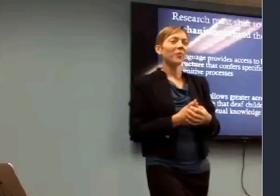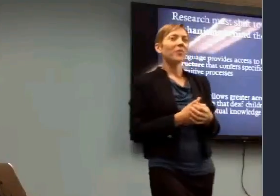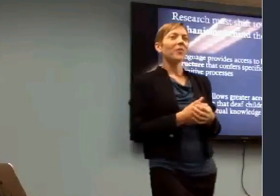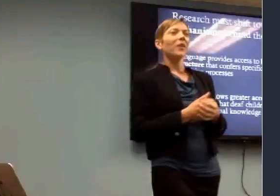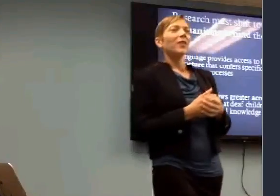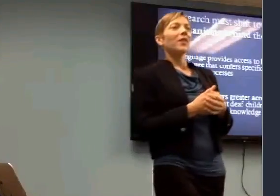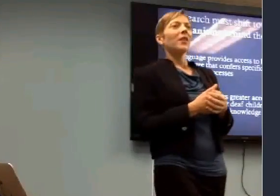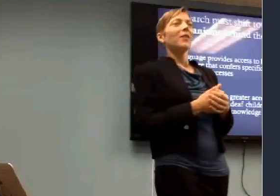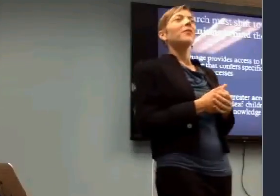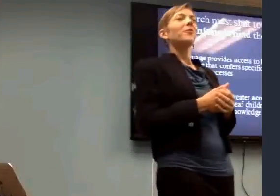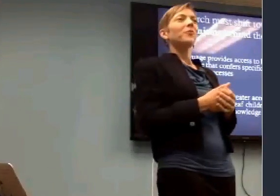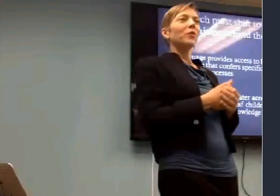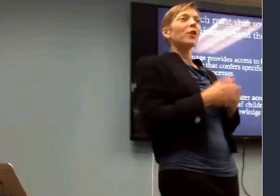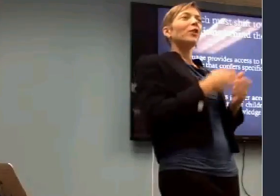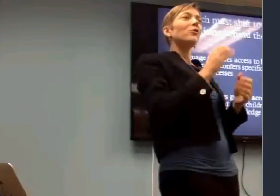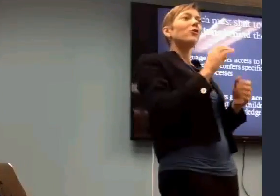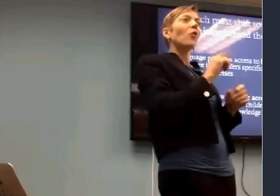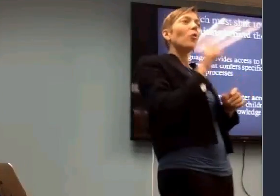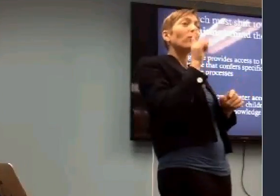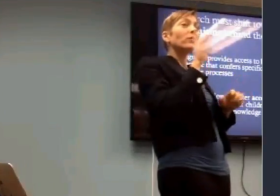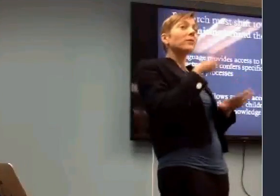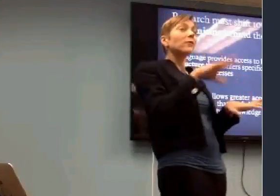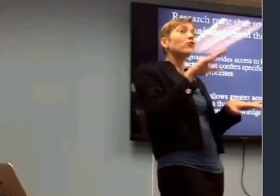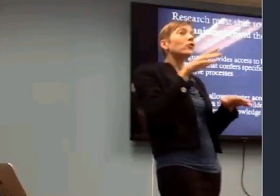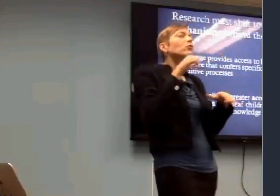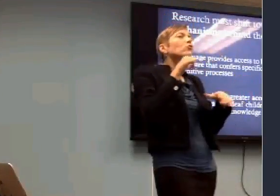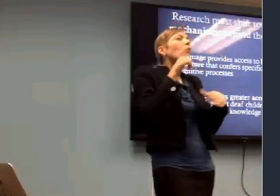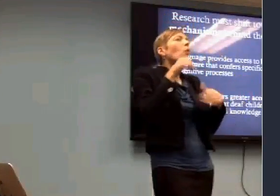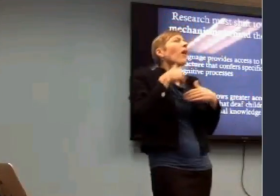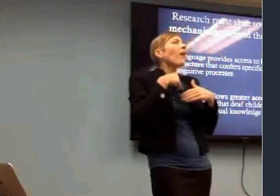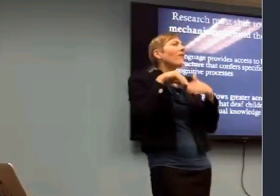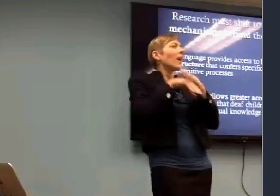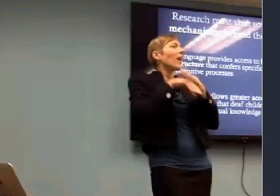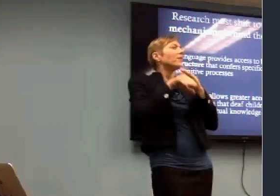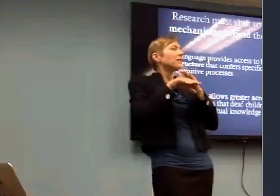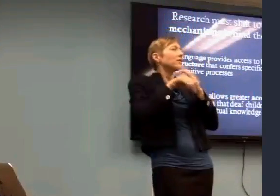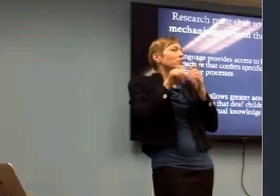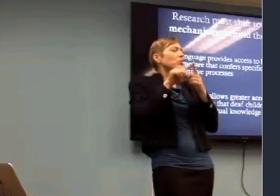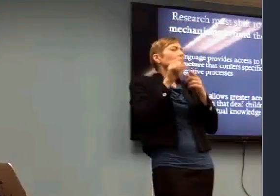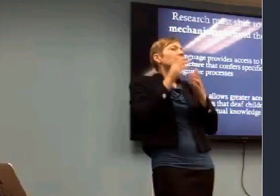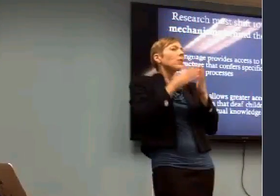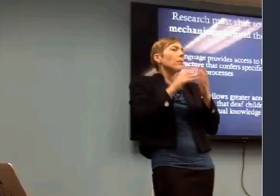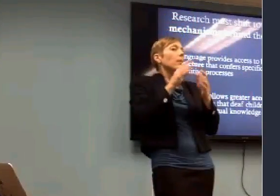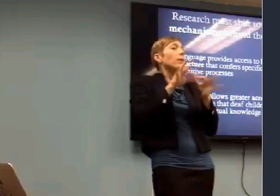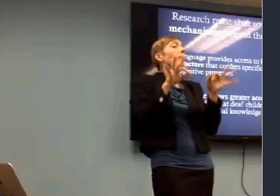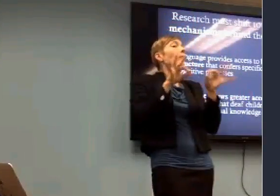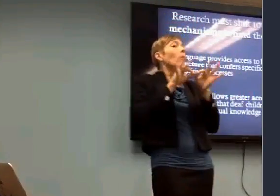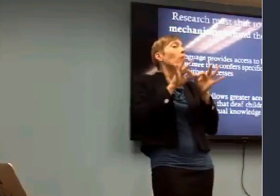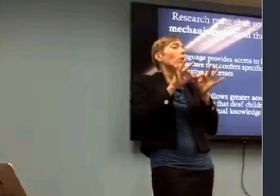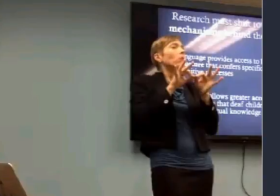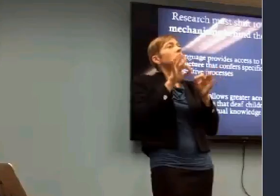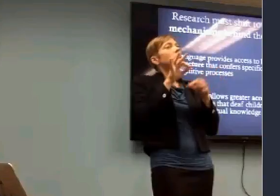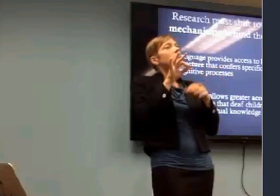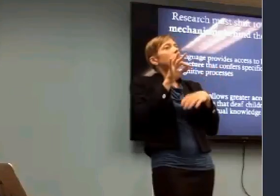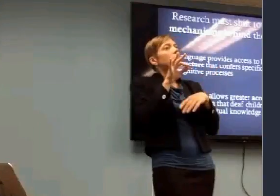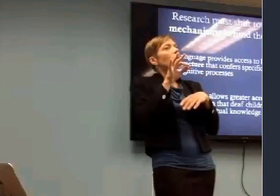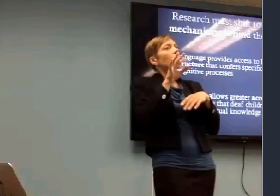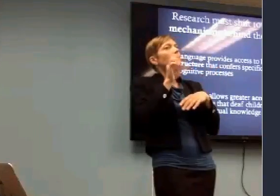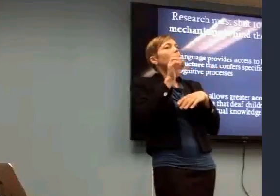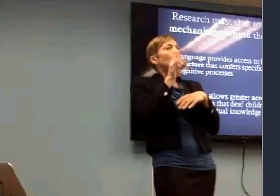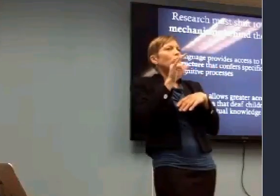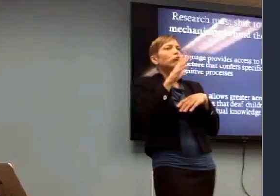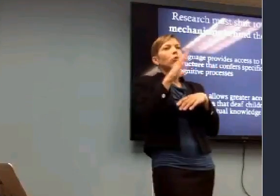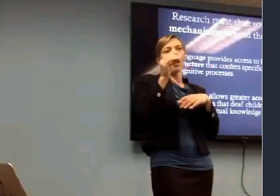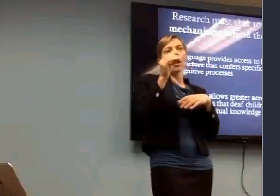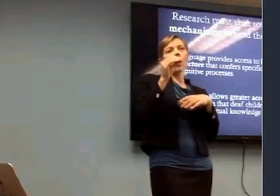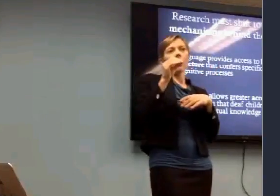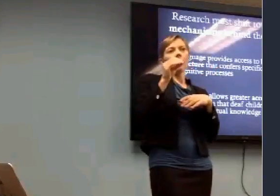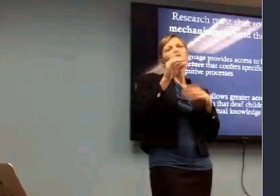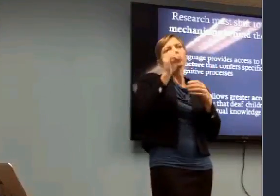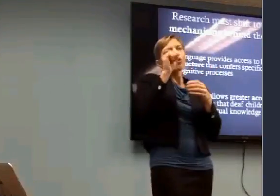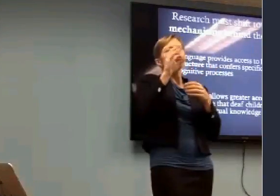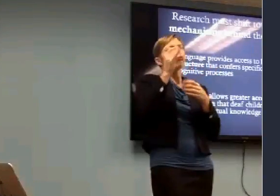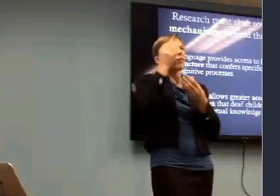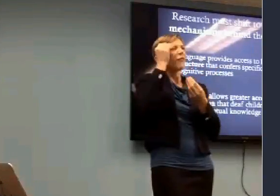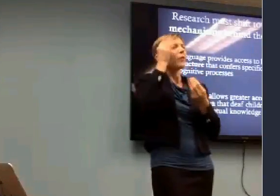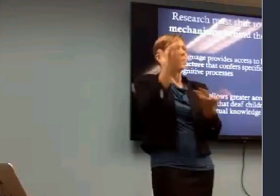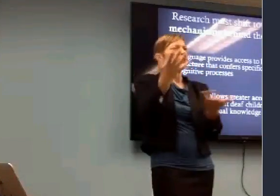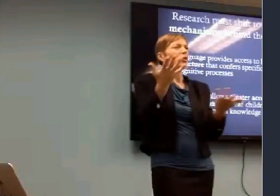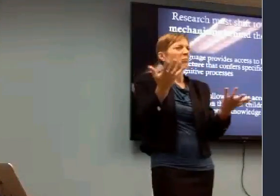or picking their nose. So deaf children don't have access to some important social